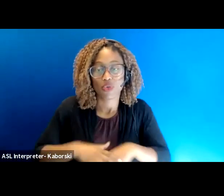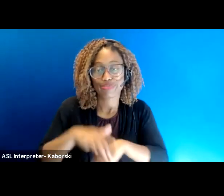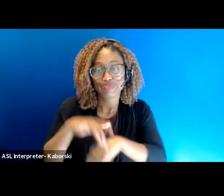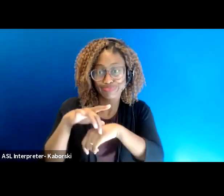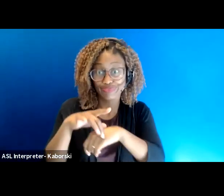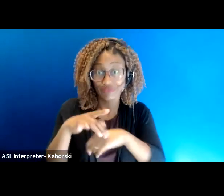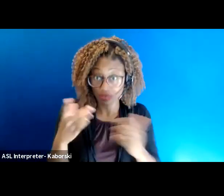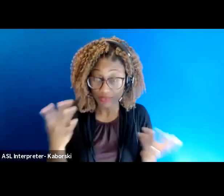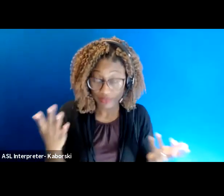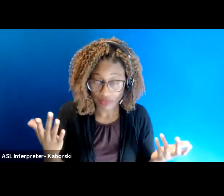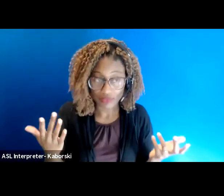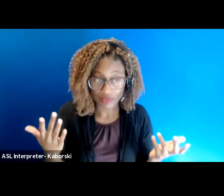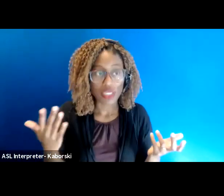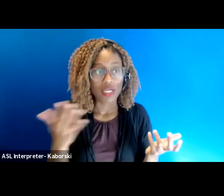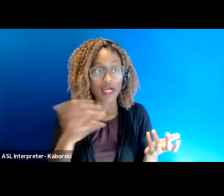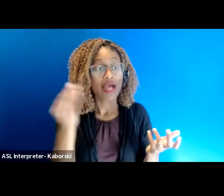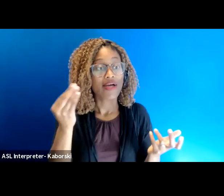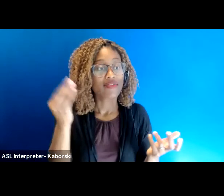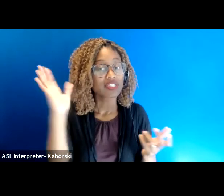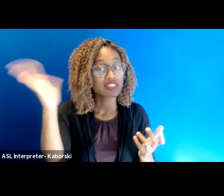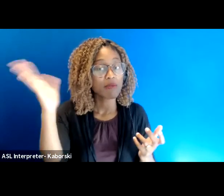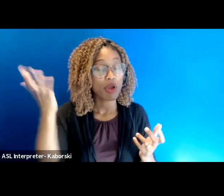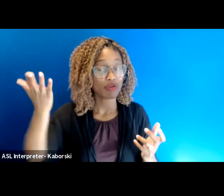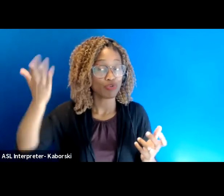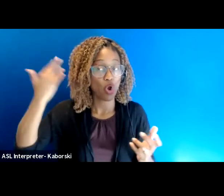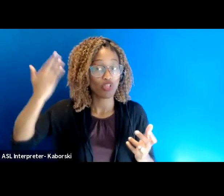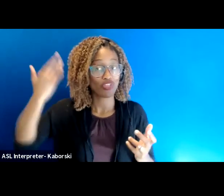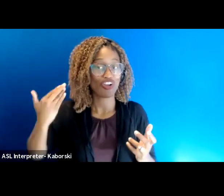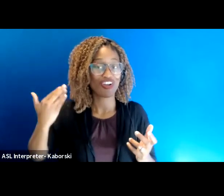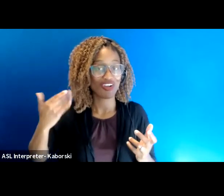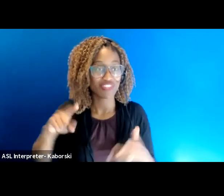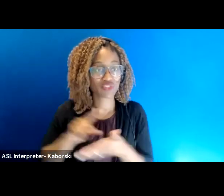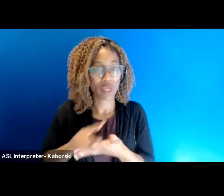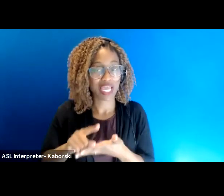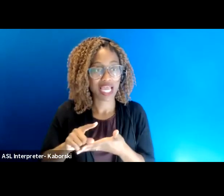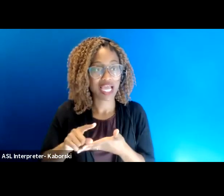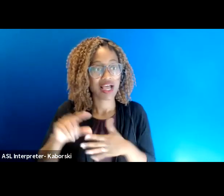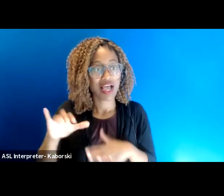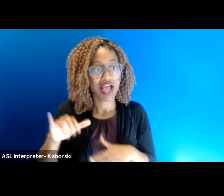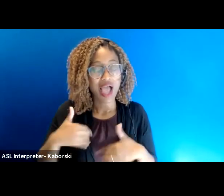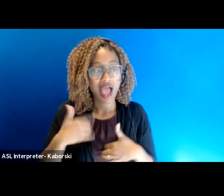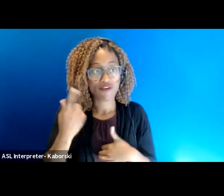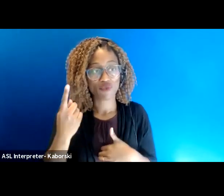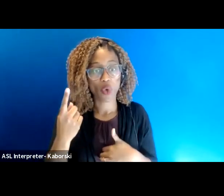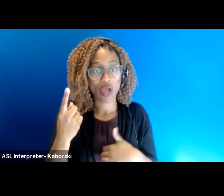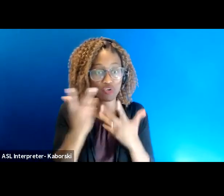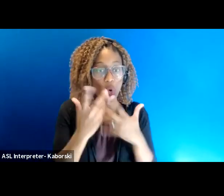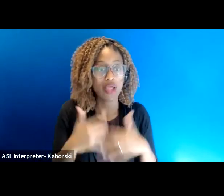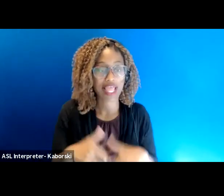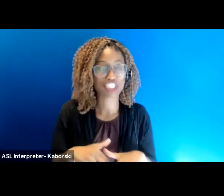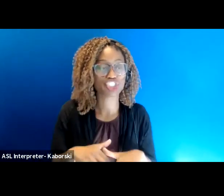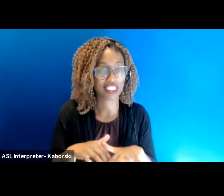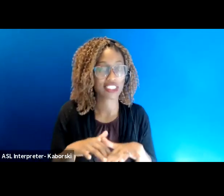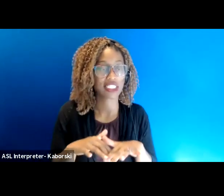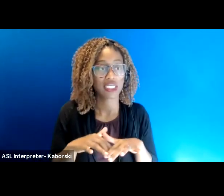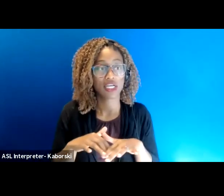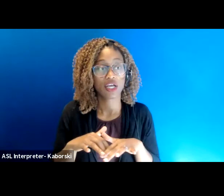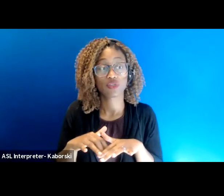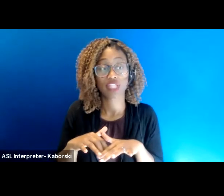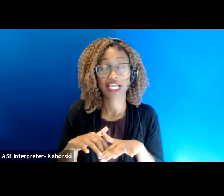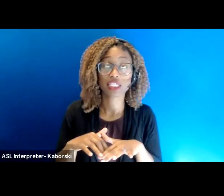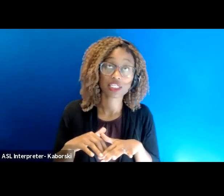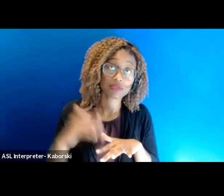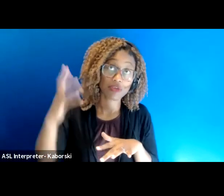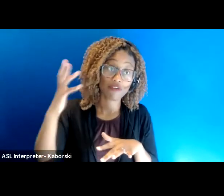In the seminar that I did earlier, I had this correlation of when I was